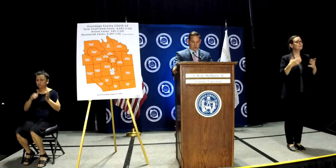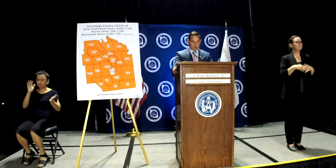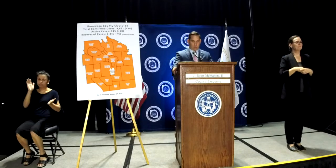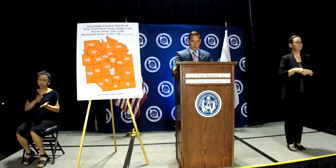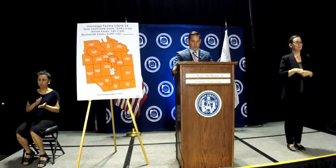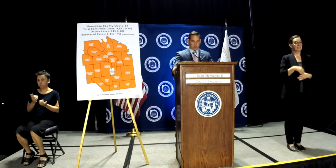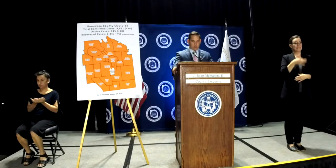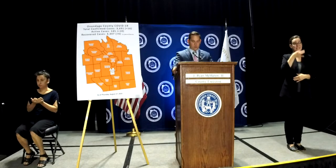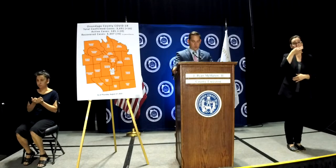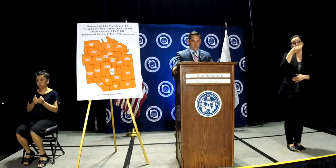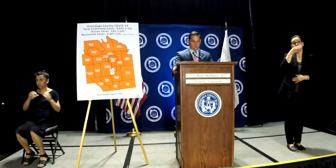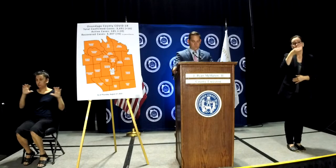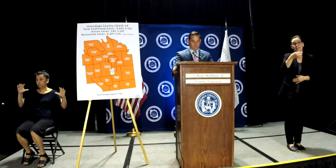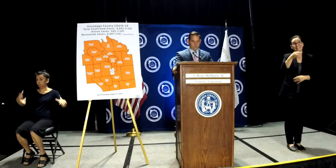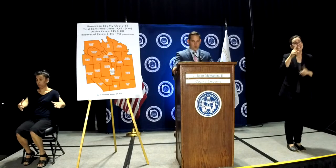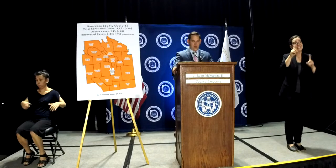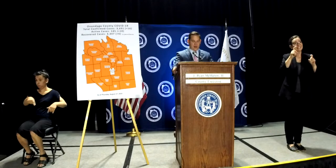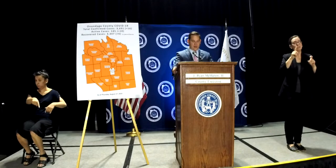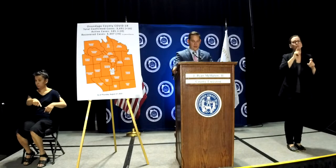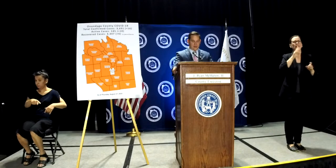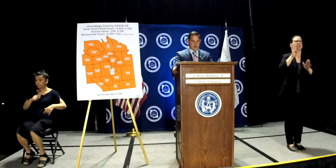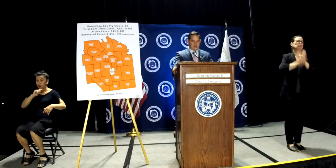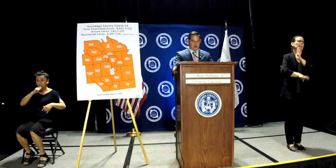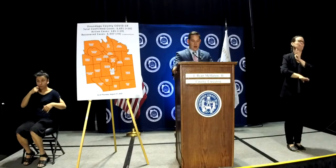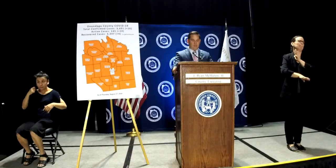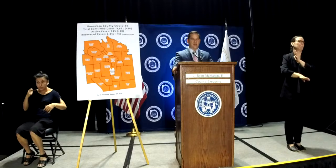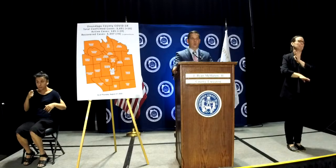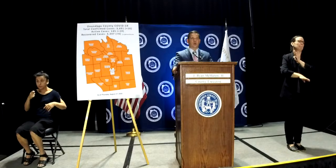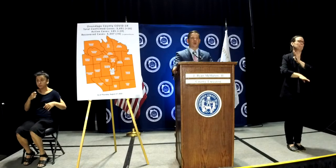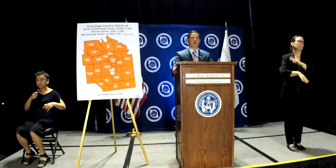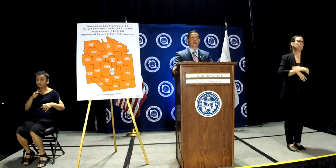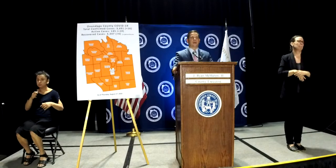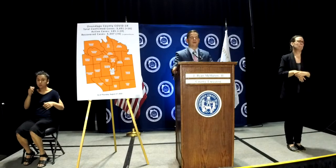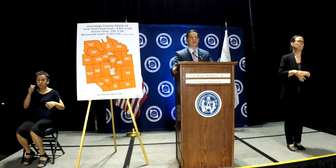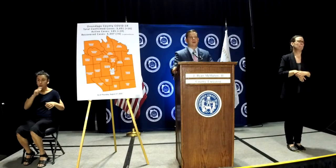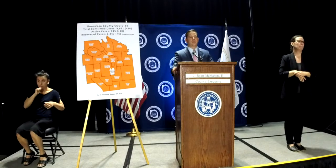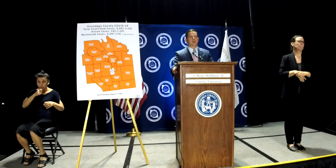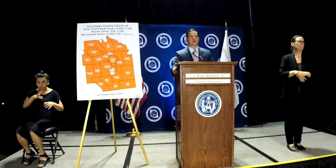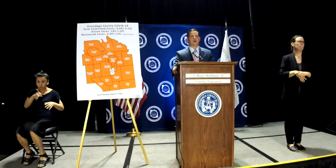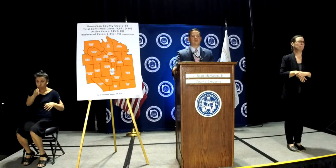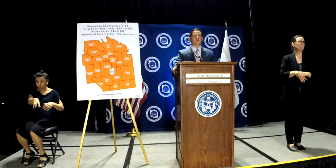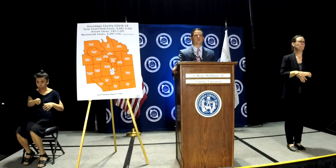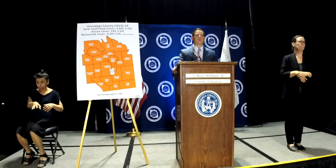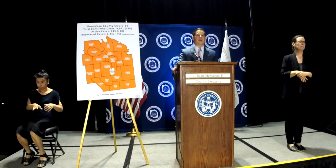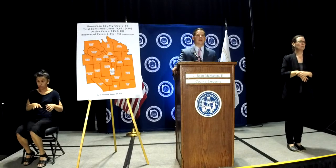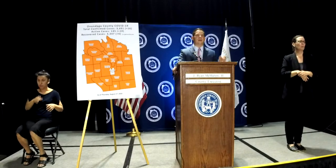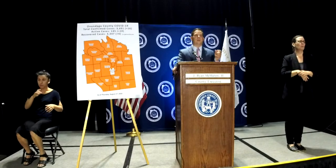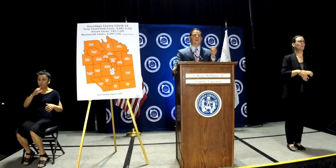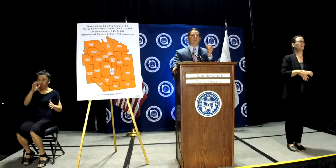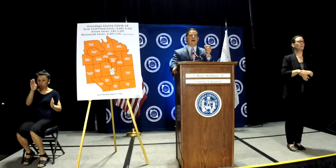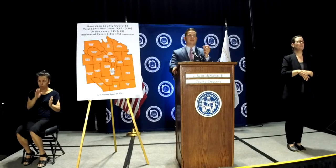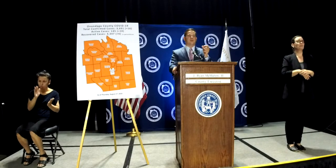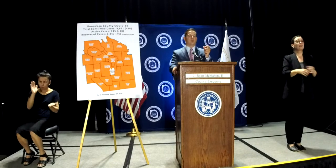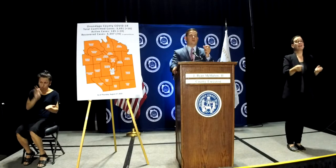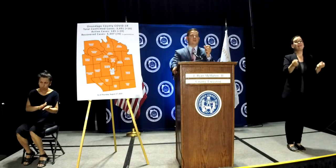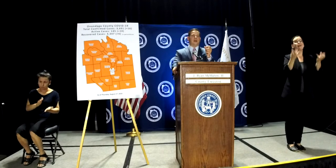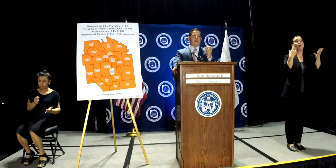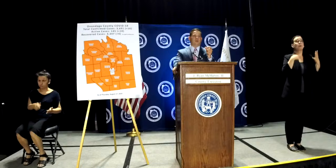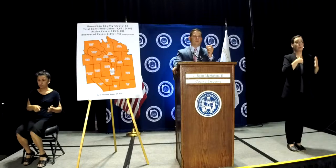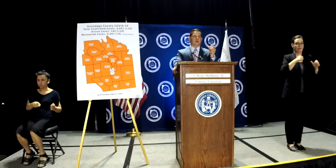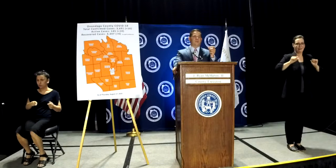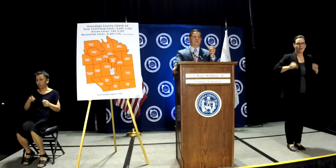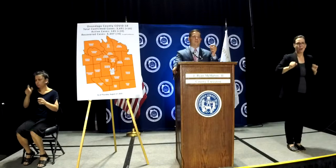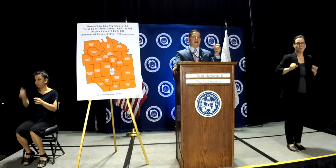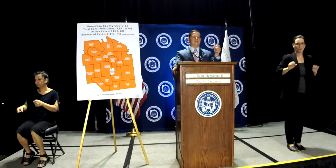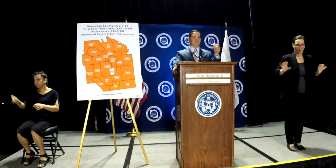we're going to start reporting to the community on how many we're doing, because a positive pooled